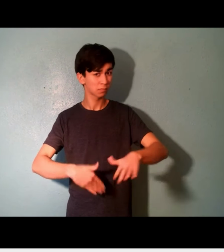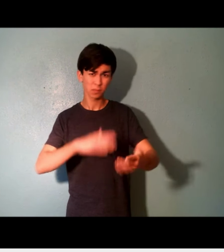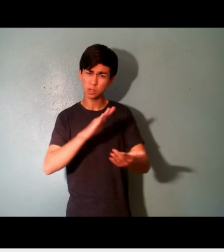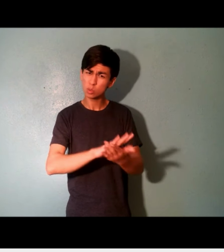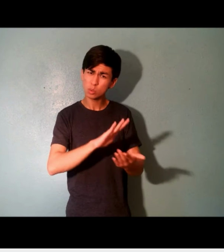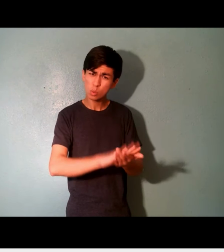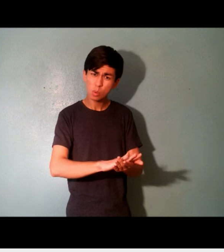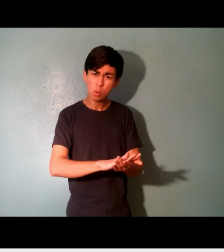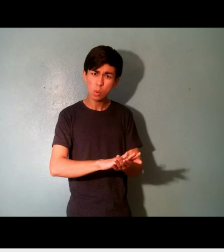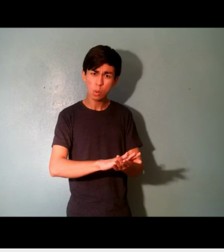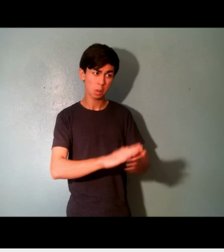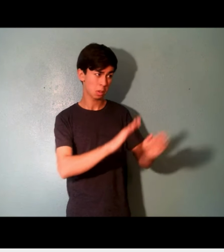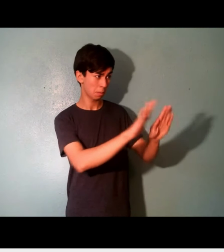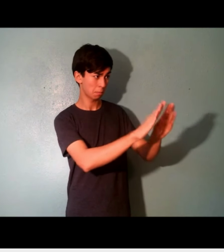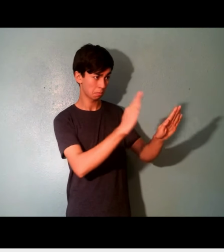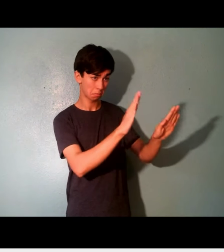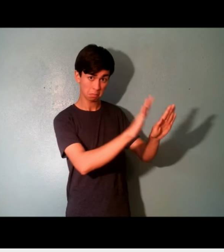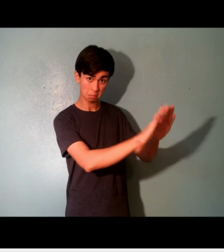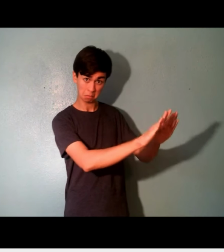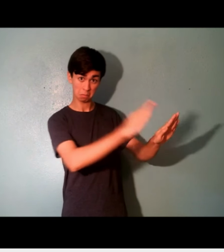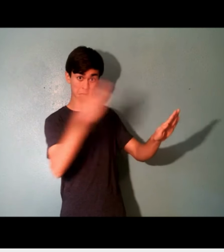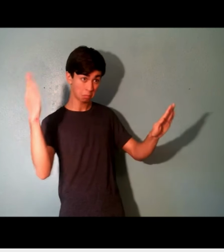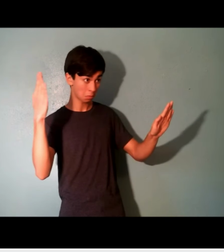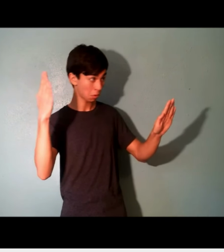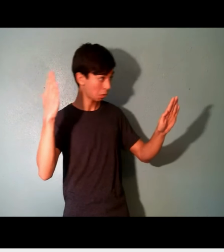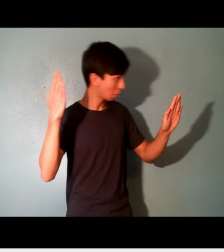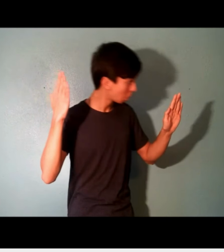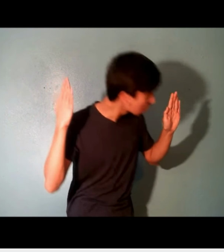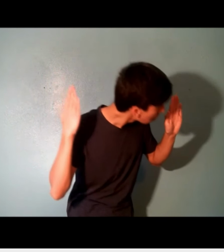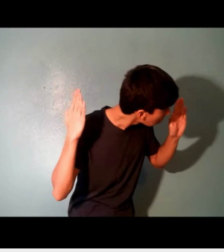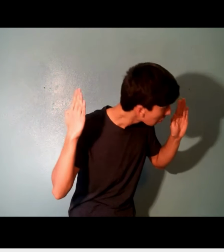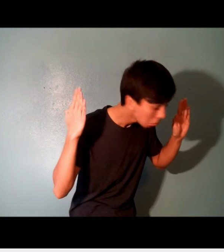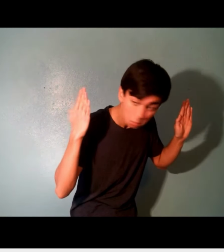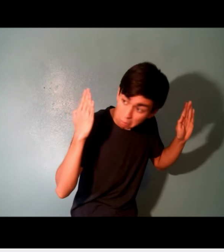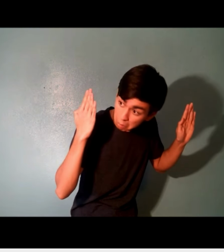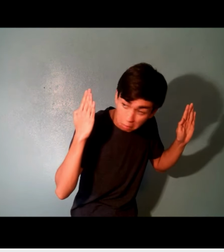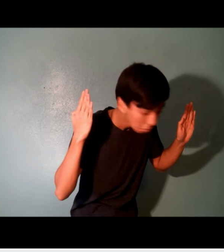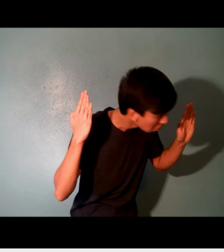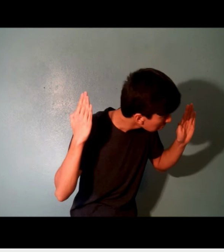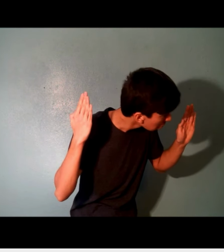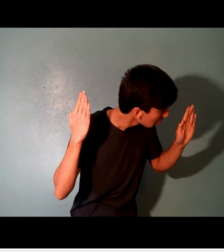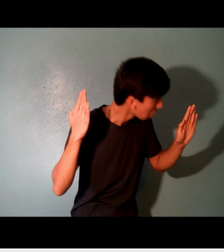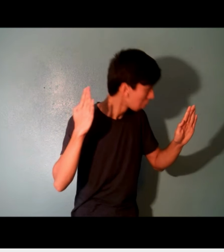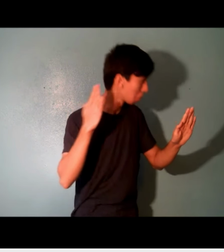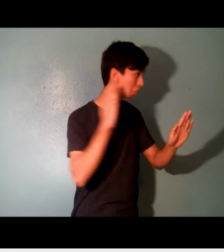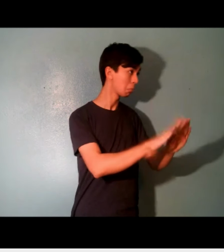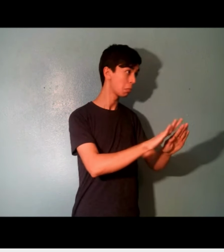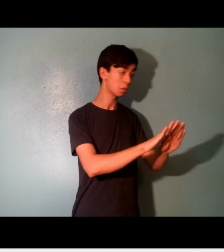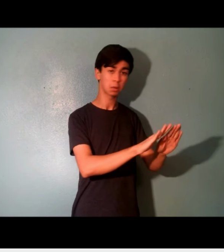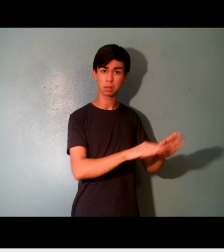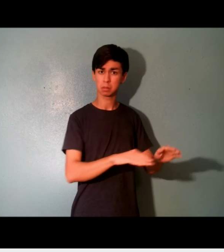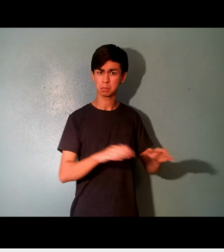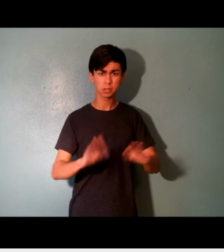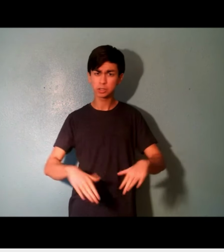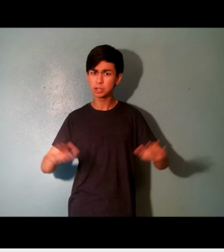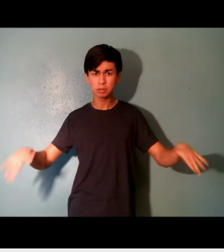no families, he's still walking. There's a school, open the door, so actual signs. Looks in, body classifier.